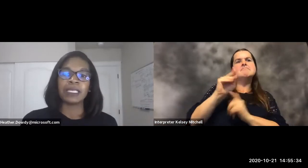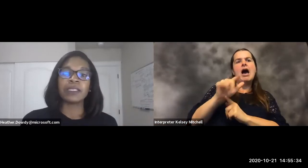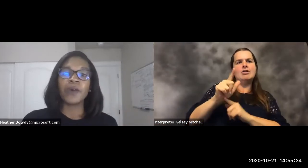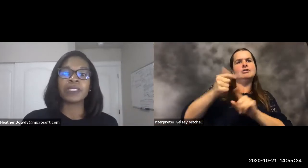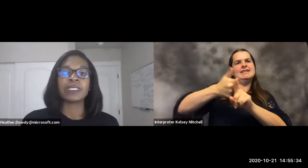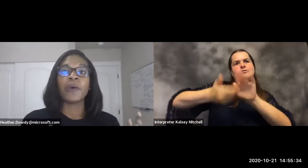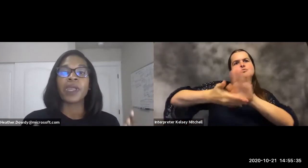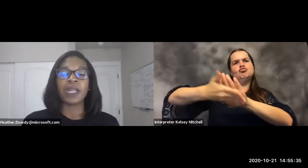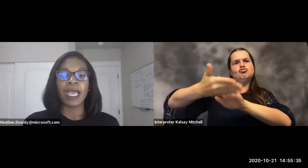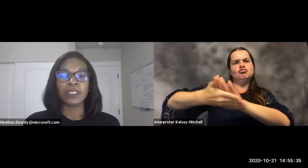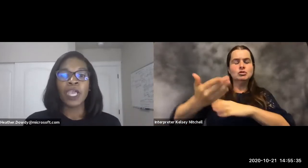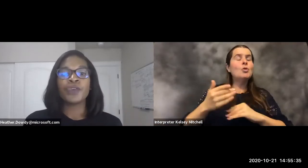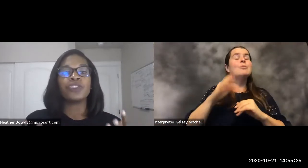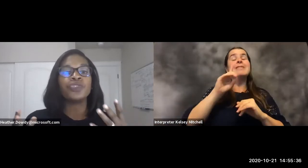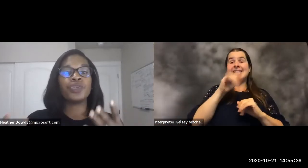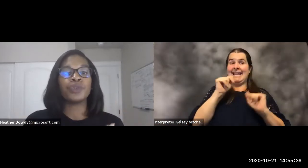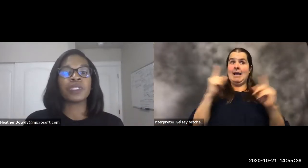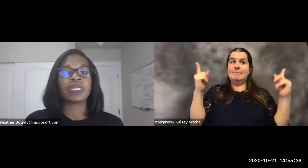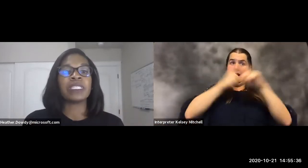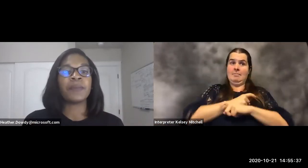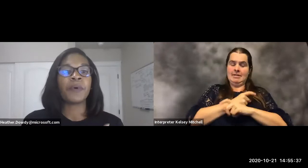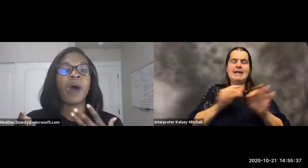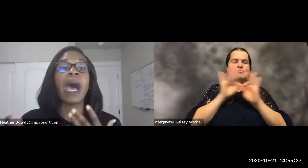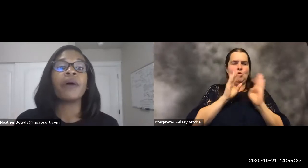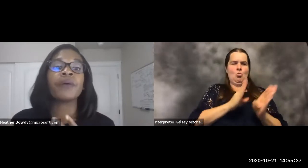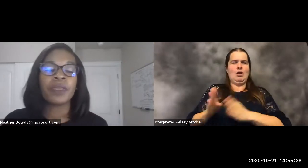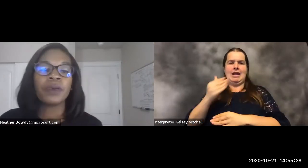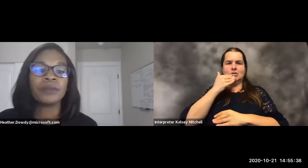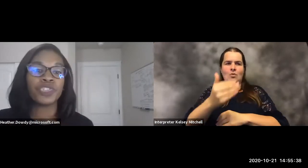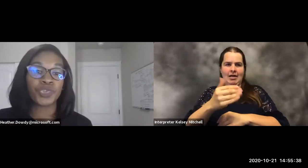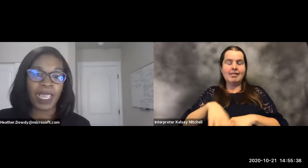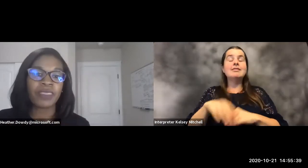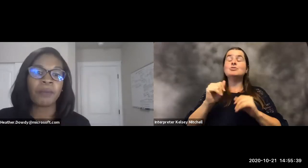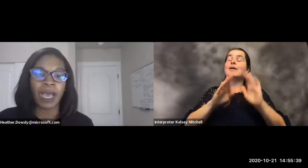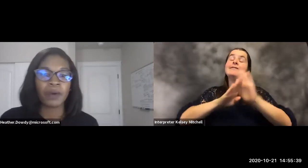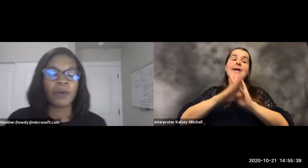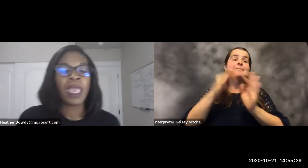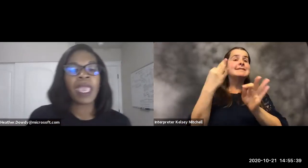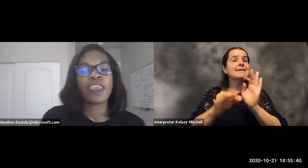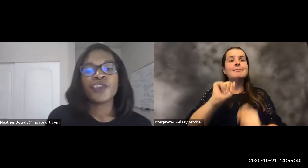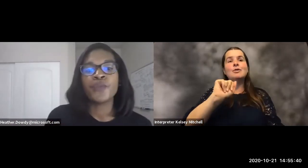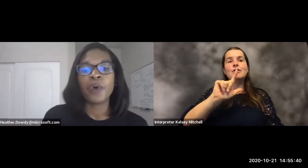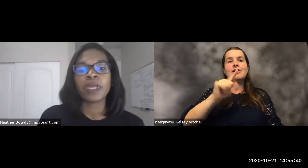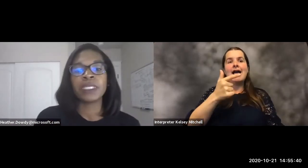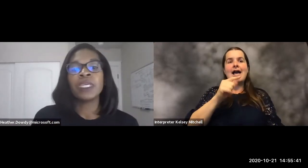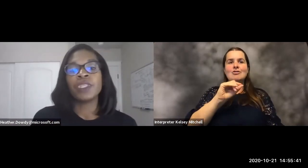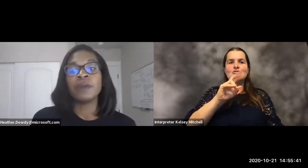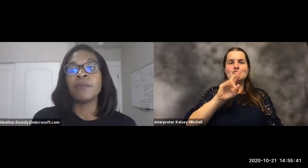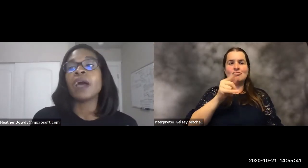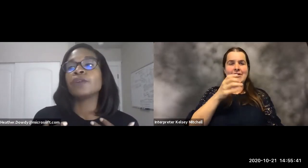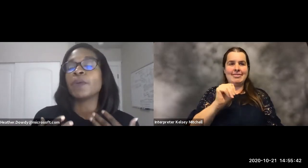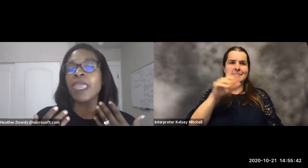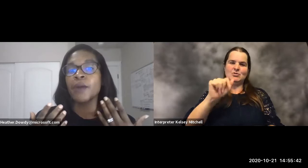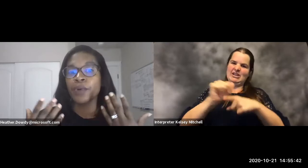complex the data is, as long as it's organized, you can use a simple algorithm to train the model, and then you